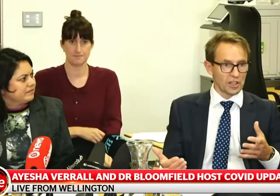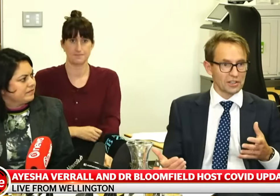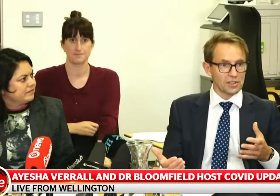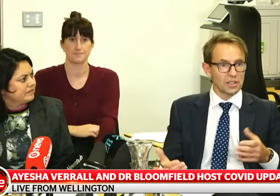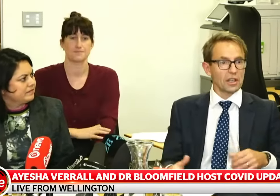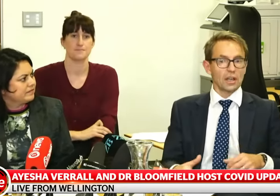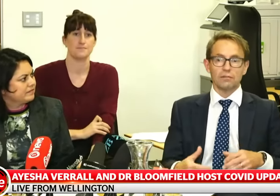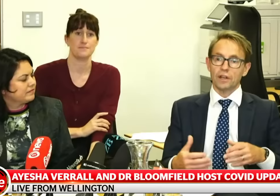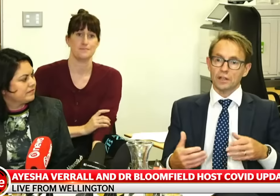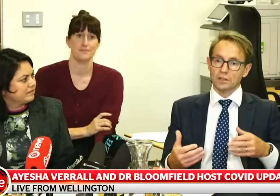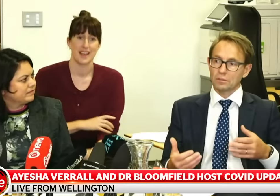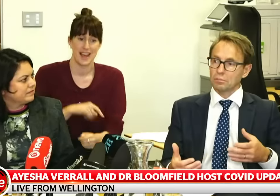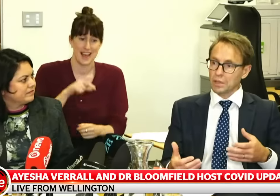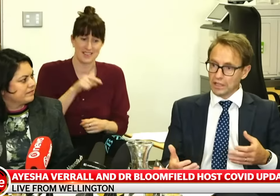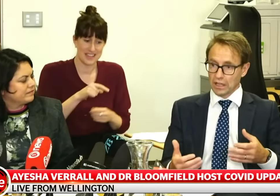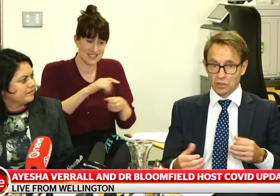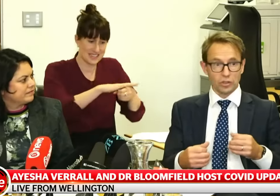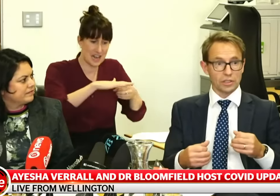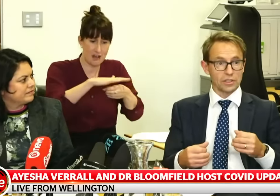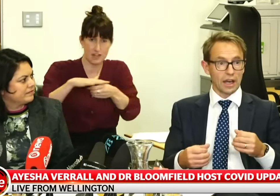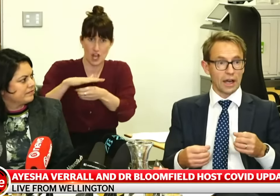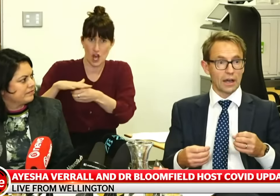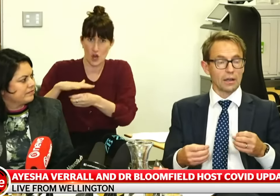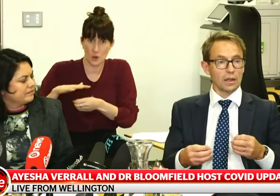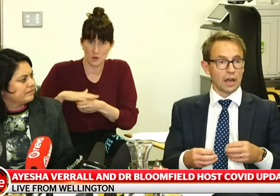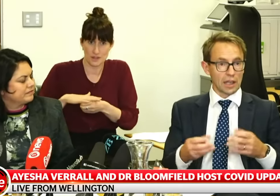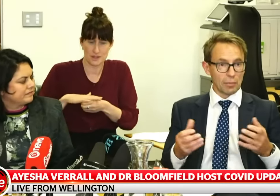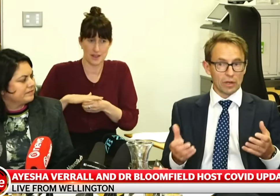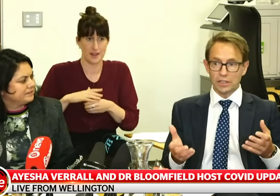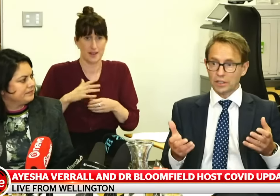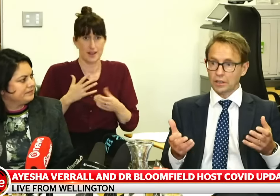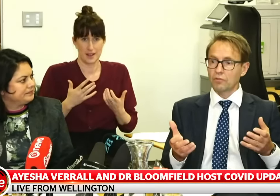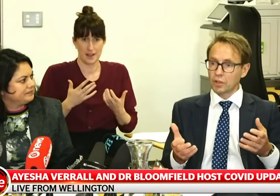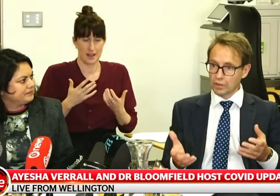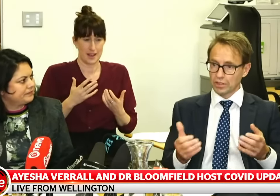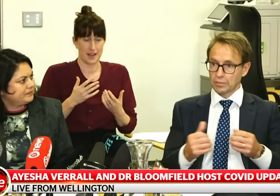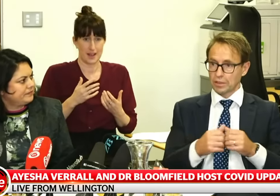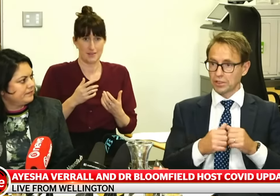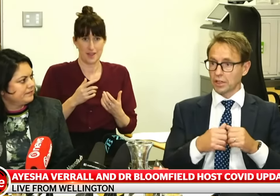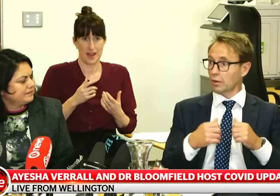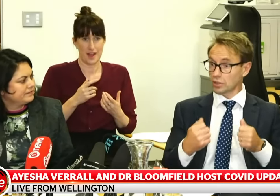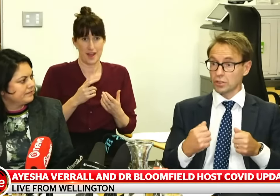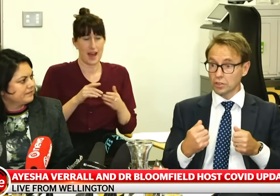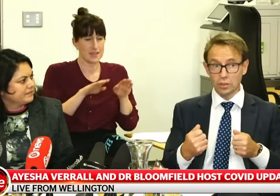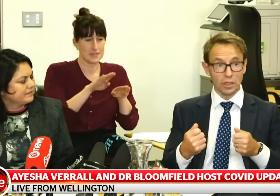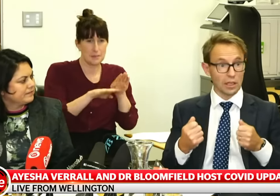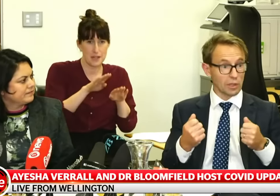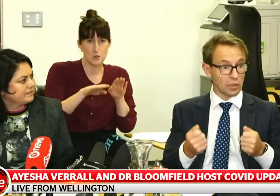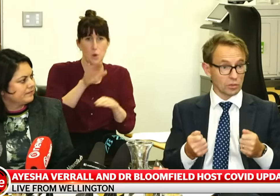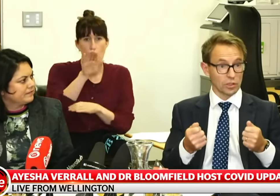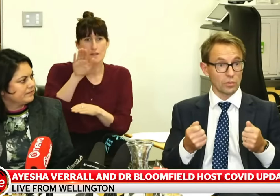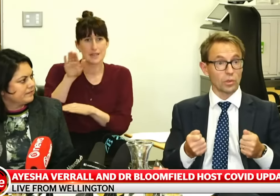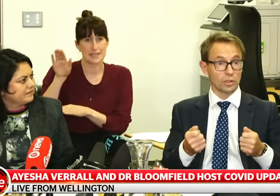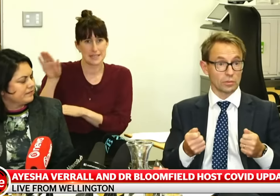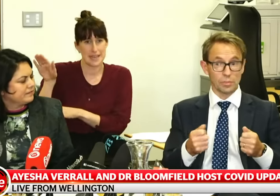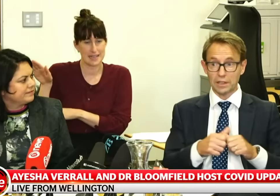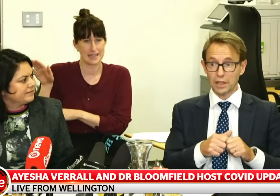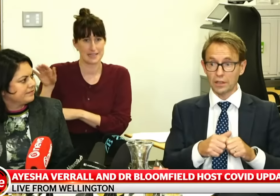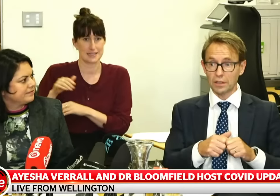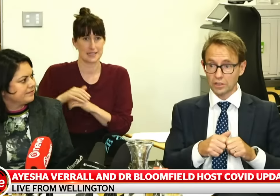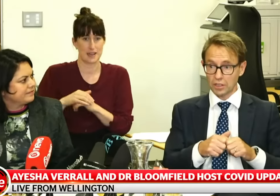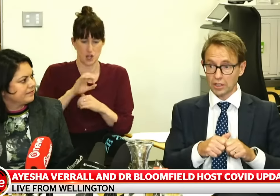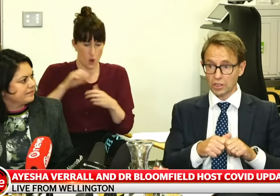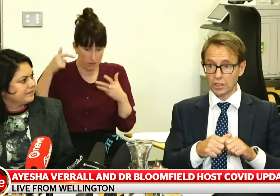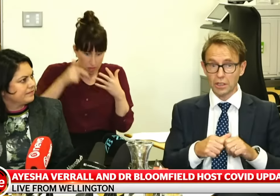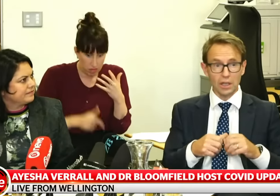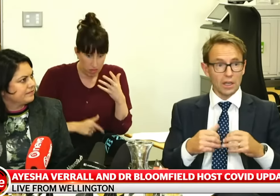rocket science. In fact, many countries are elaborating very similar scenarios, and certainly we looked at the work that was being